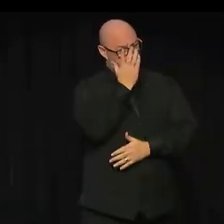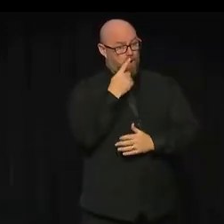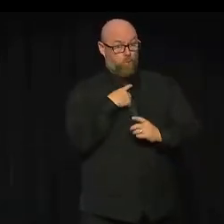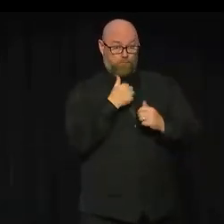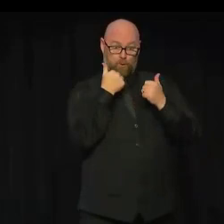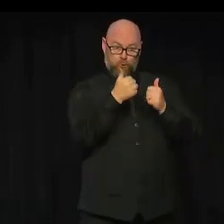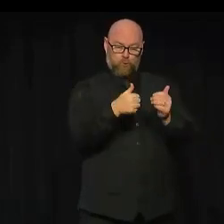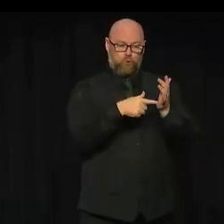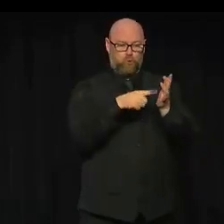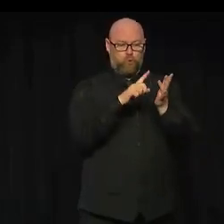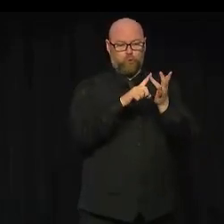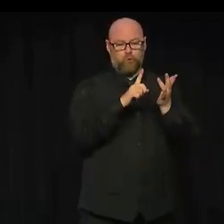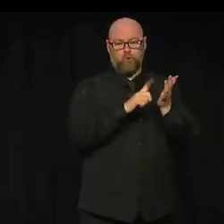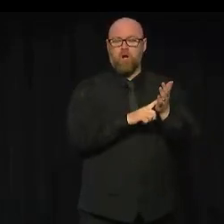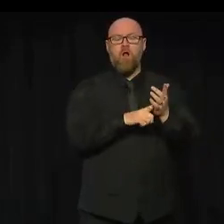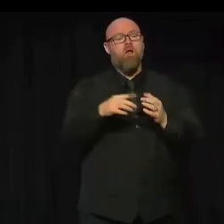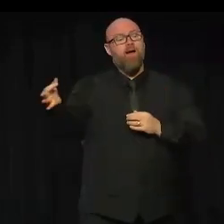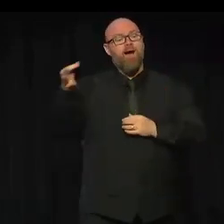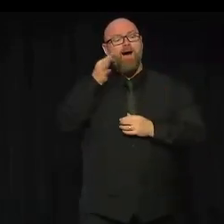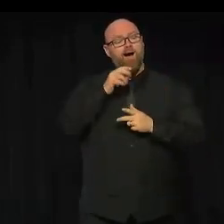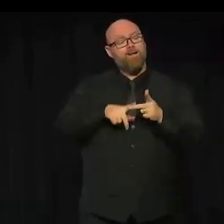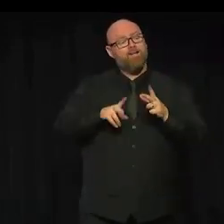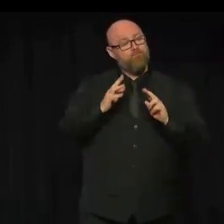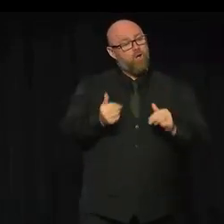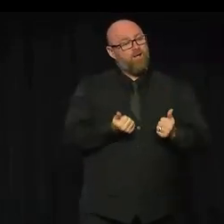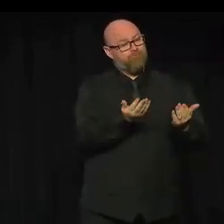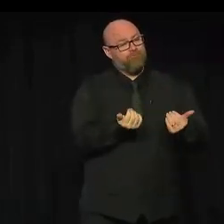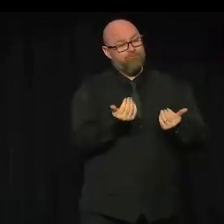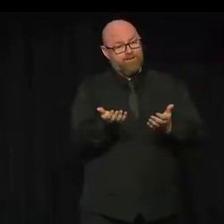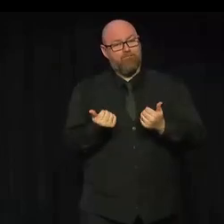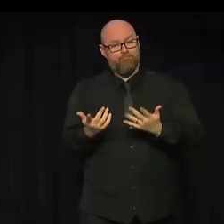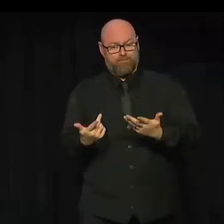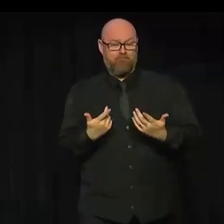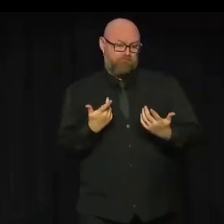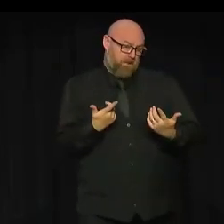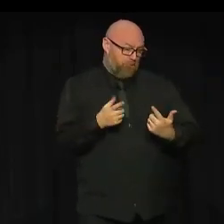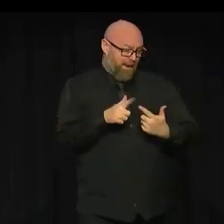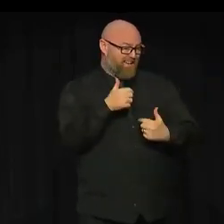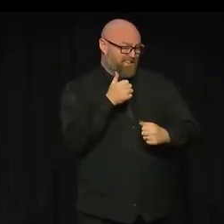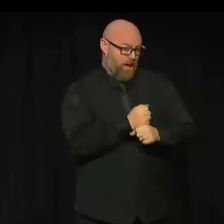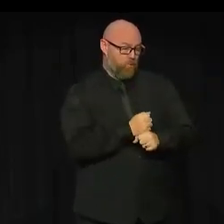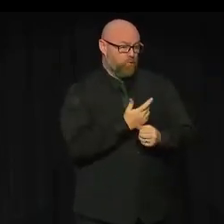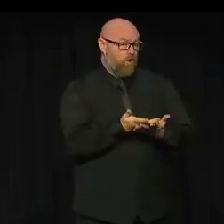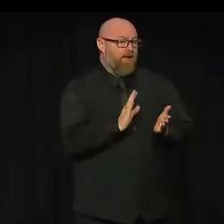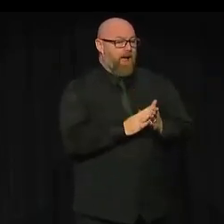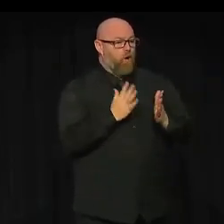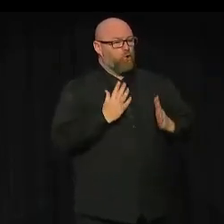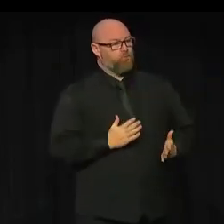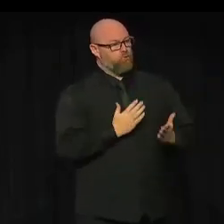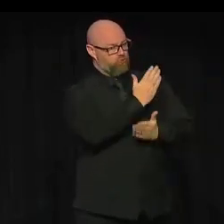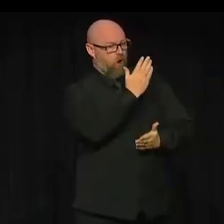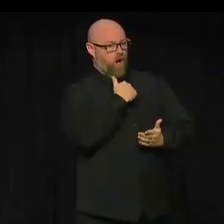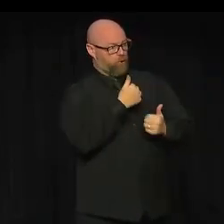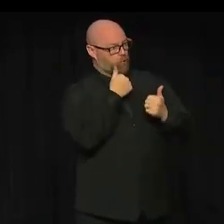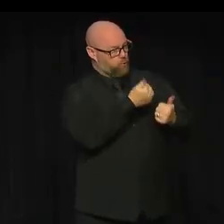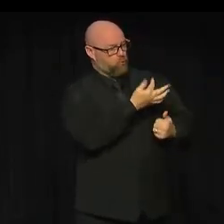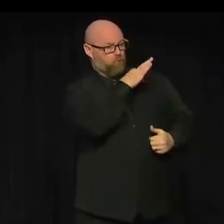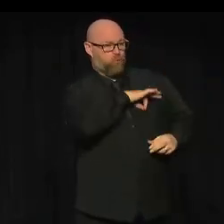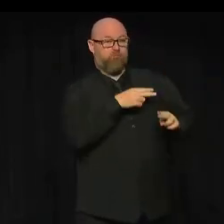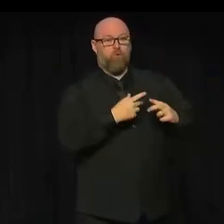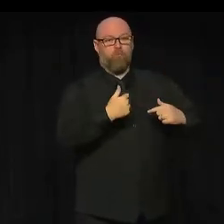I've been asked to give you a few examples of just how important the Human Rights Act has been from my practice, and I want to start with Julian